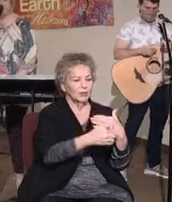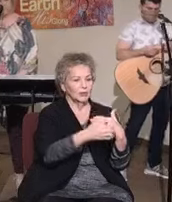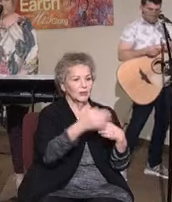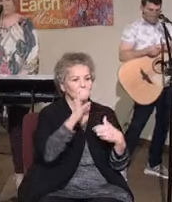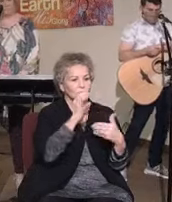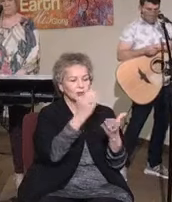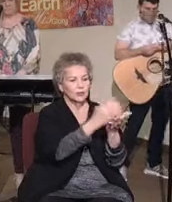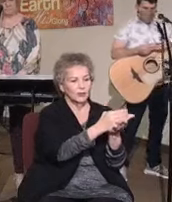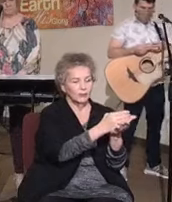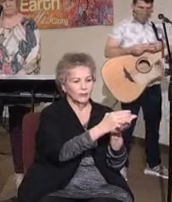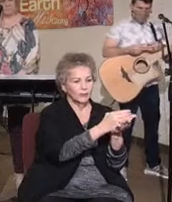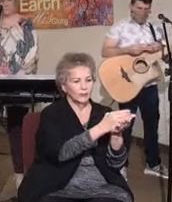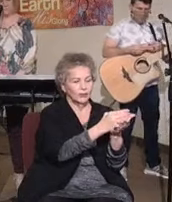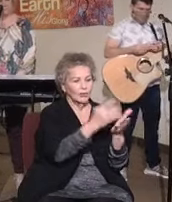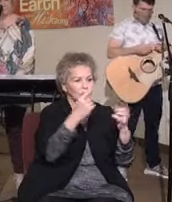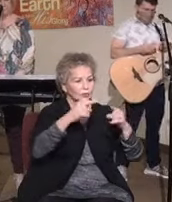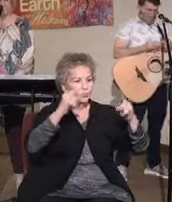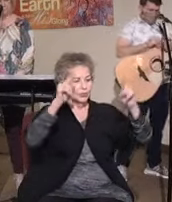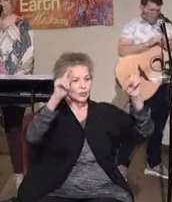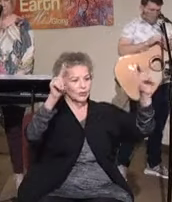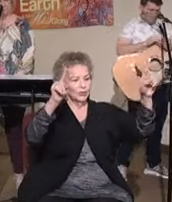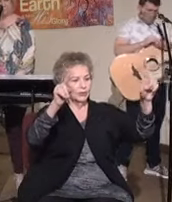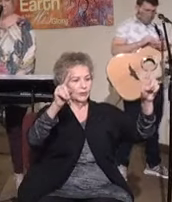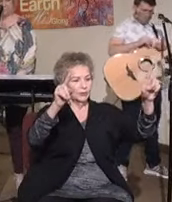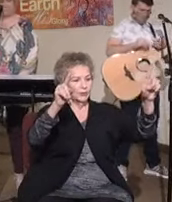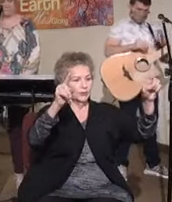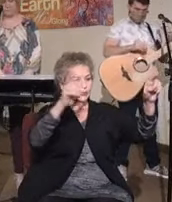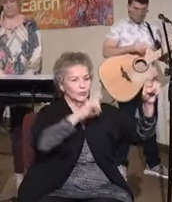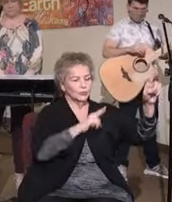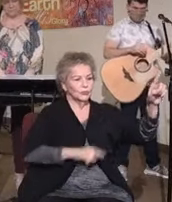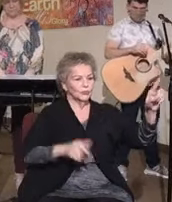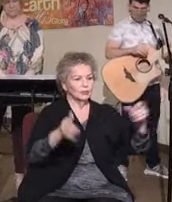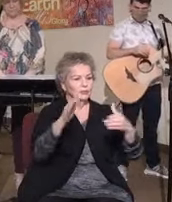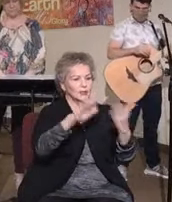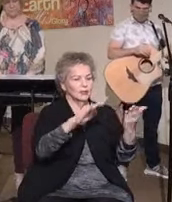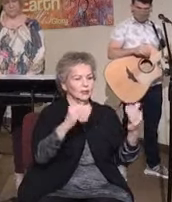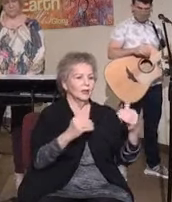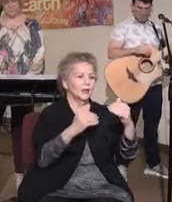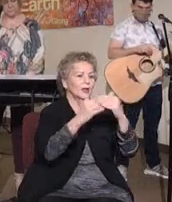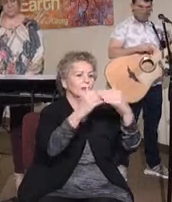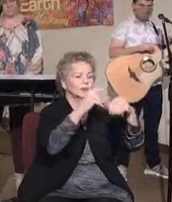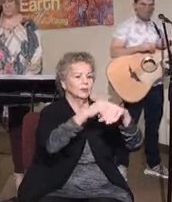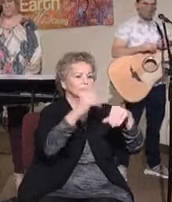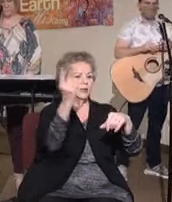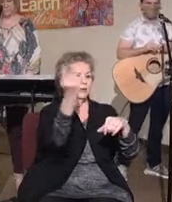cup, you proclaim the Lord's death until he comes."